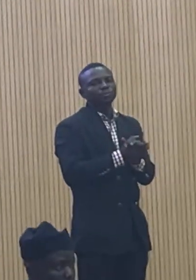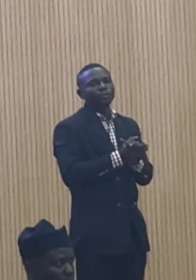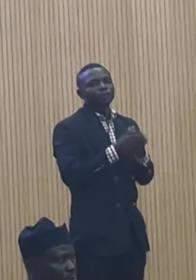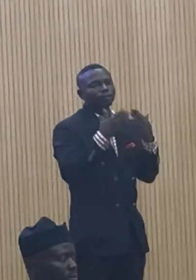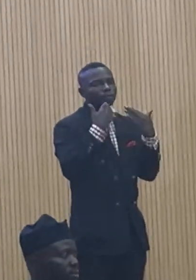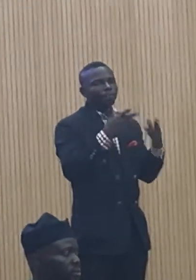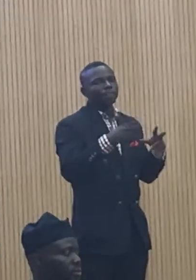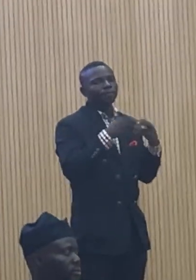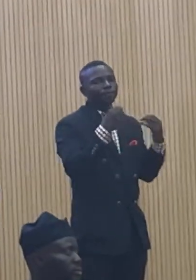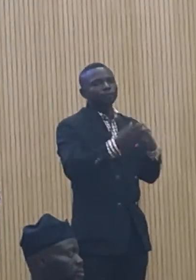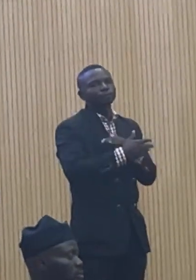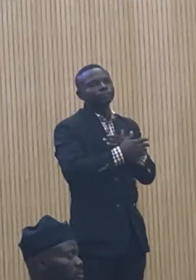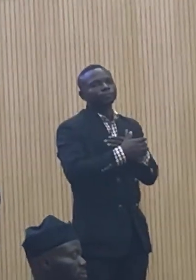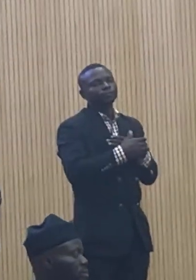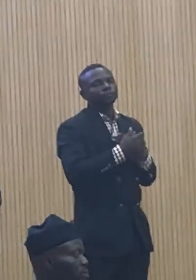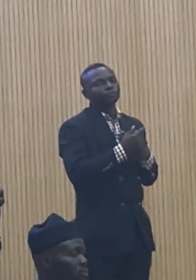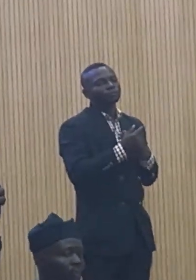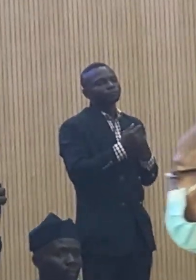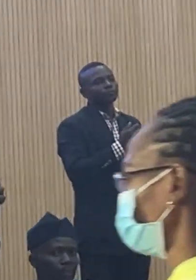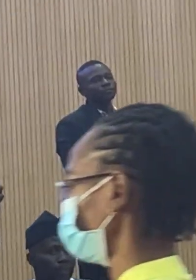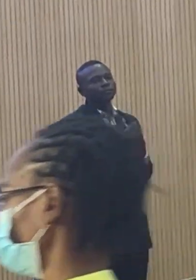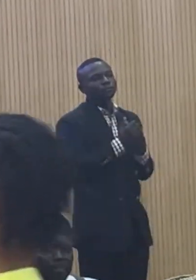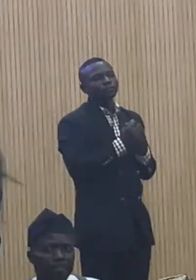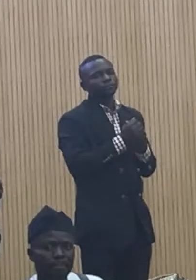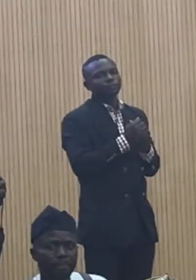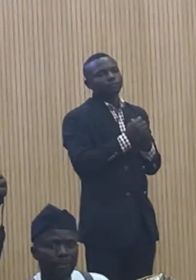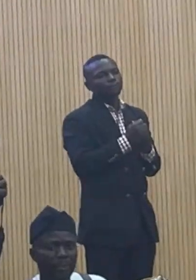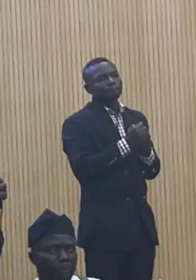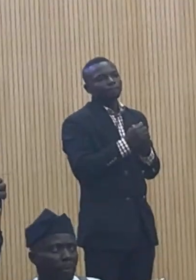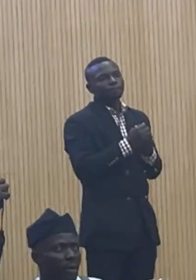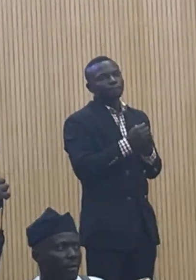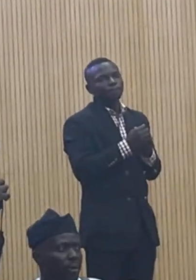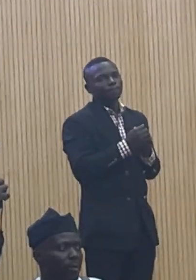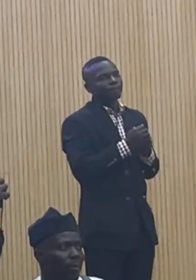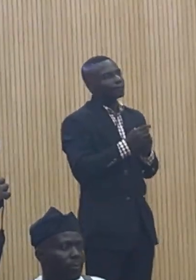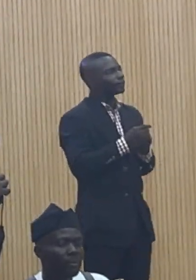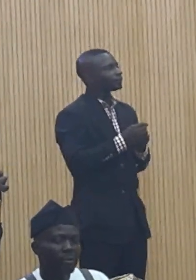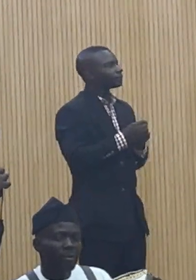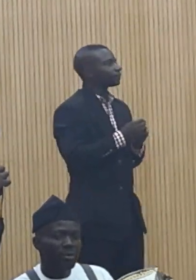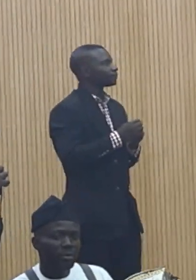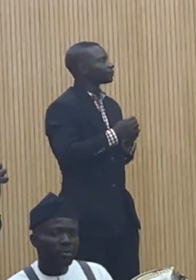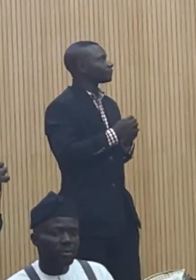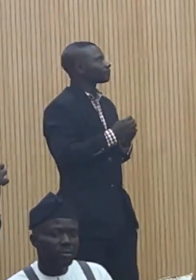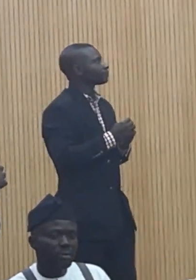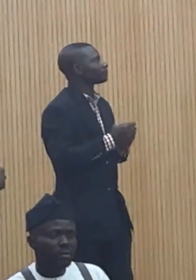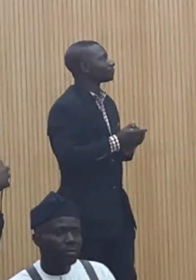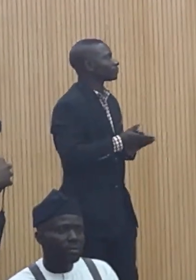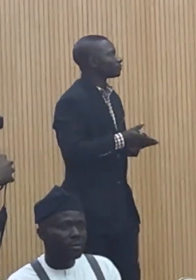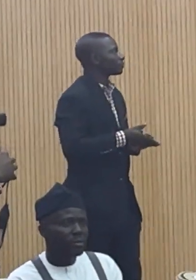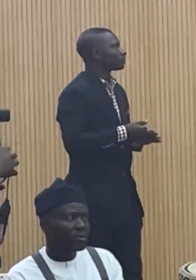Okay, thank you very much. So I think we're okay. Hold on.